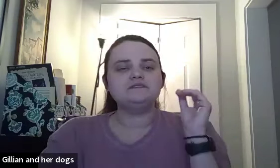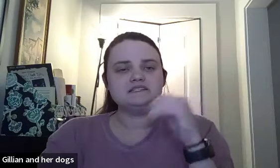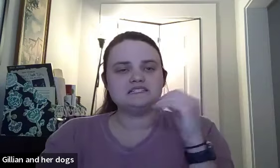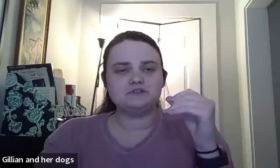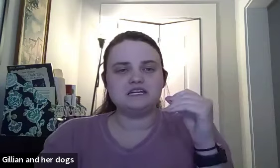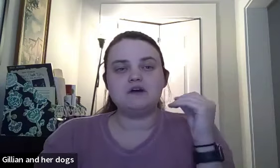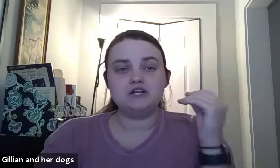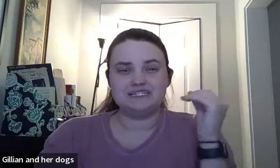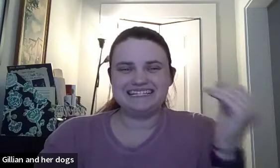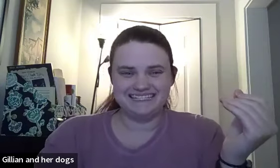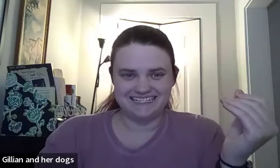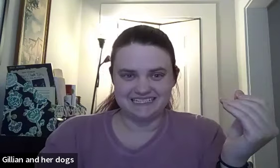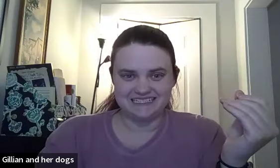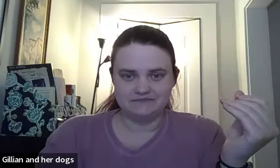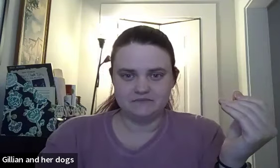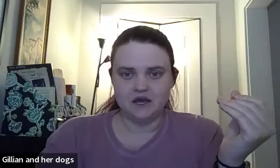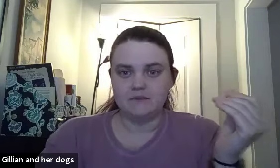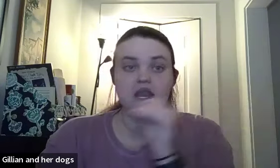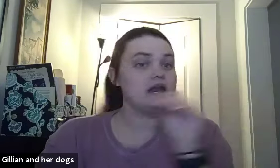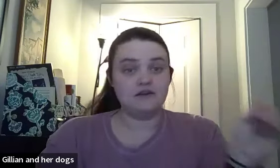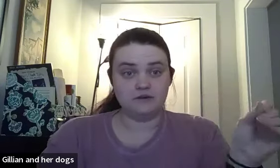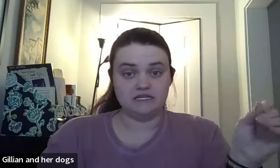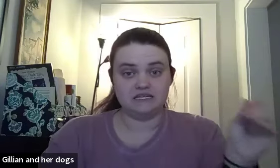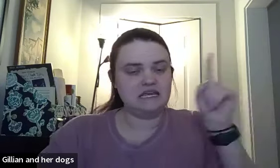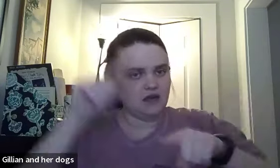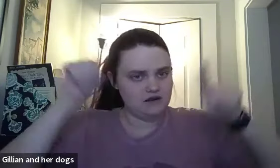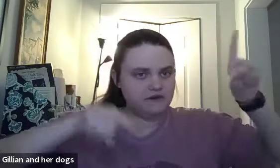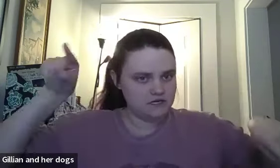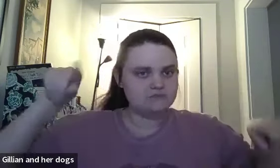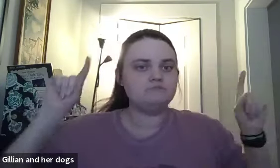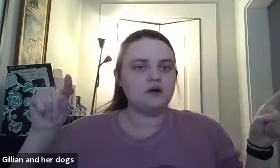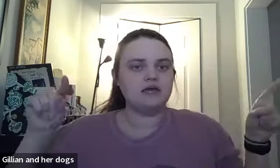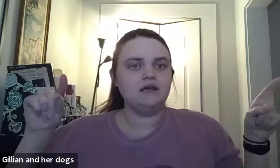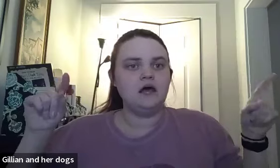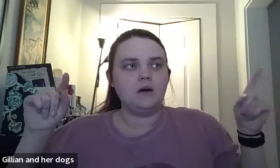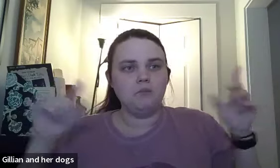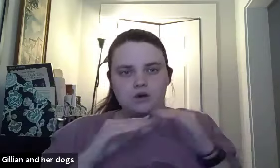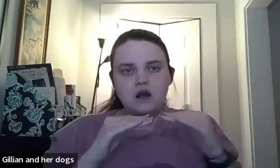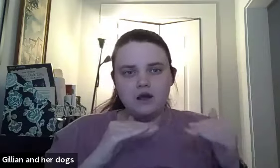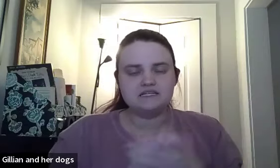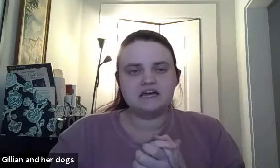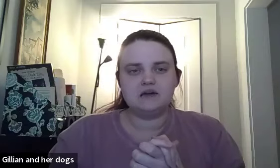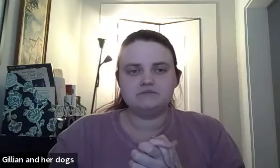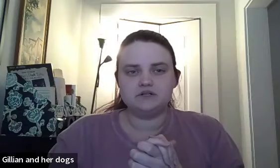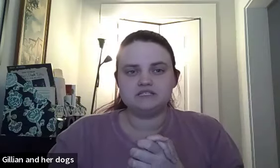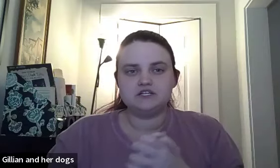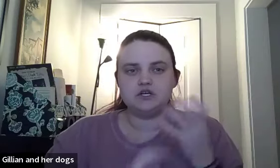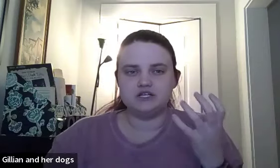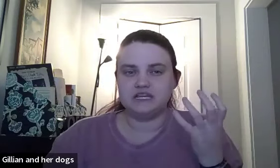50 to 60% of understanding it. And not everybody does it. It kind of varies, but more common is that person could understand